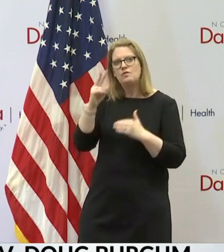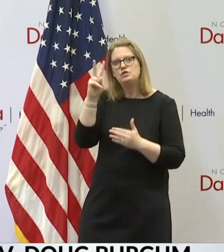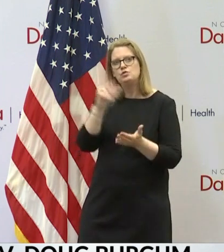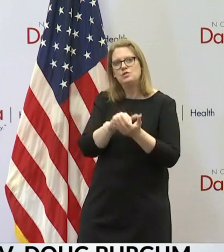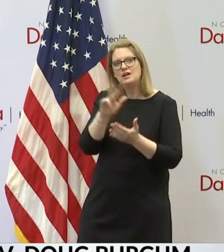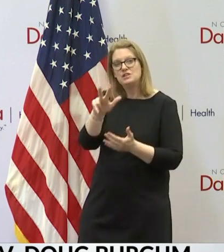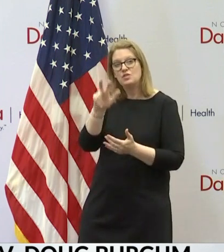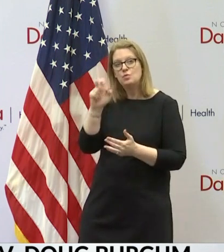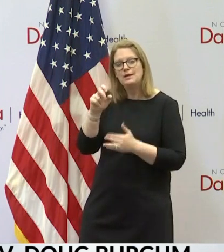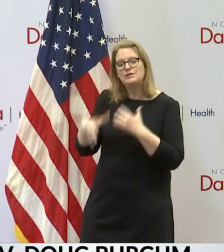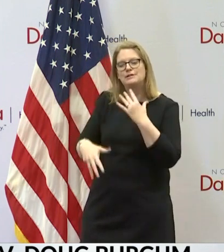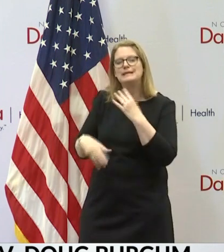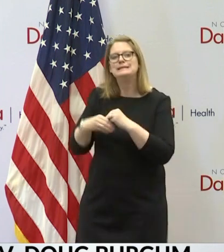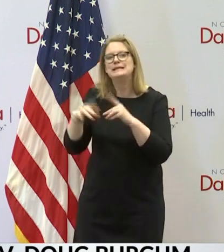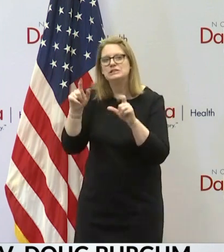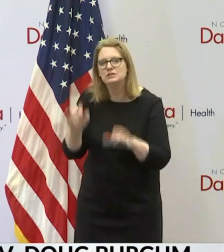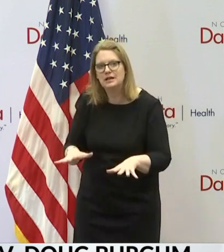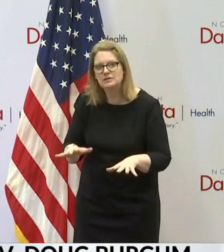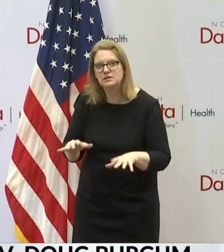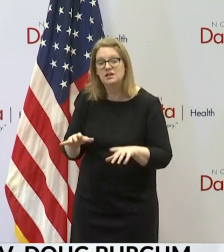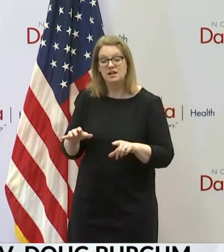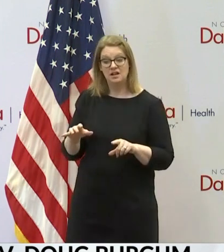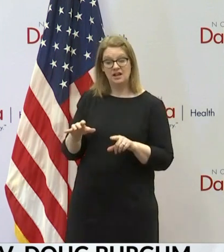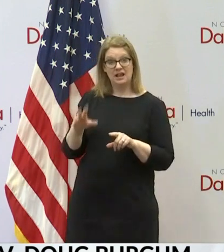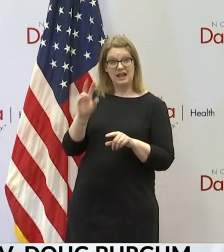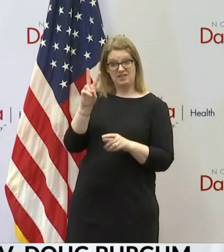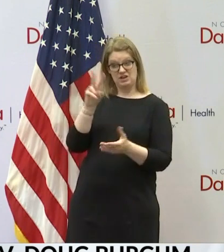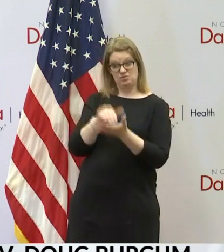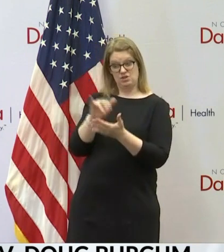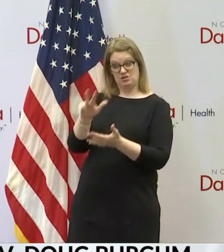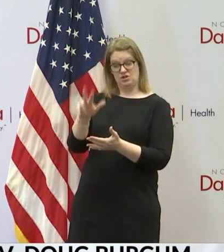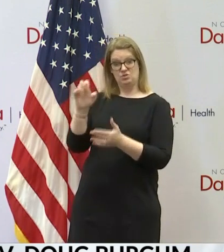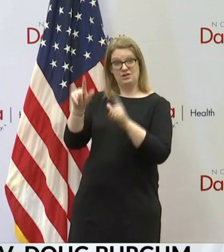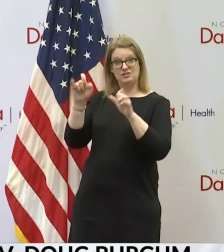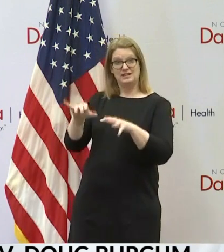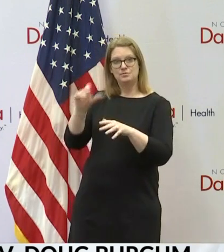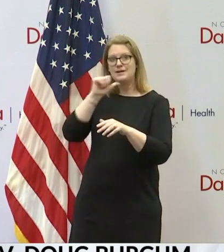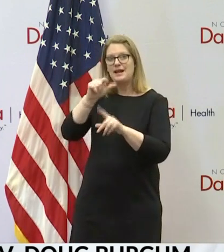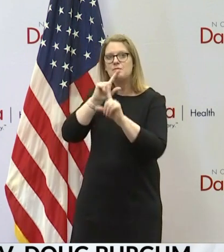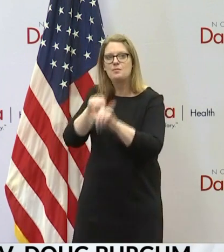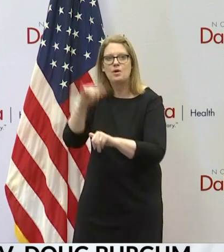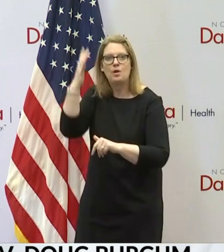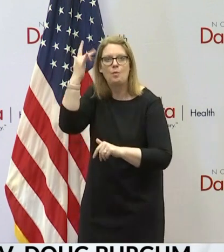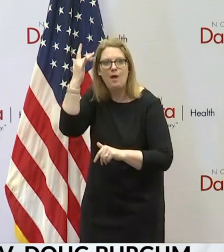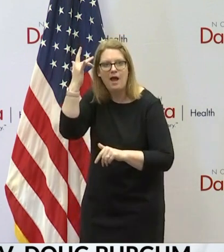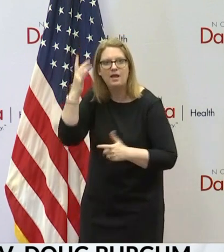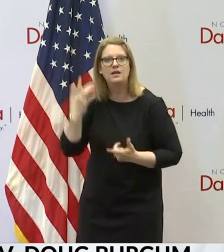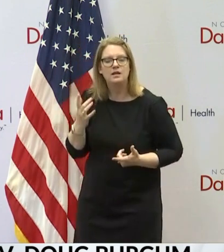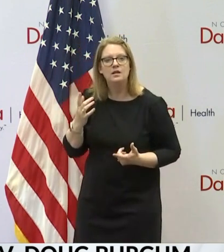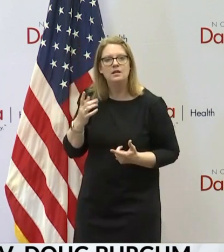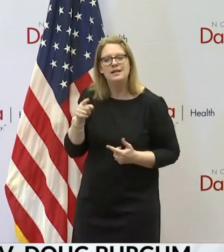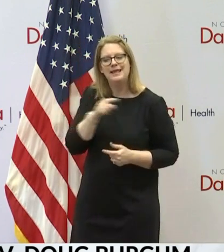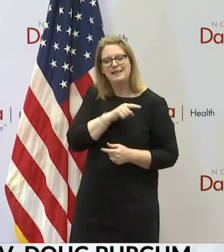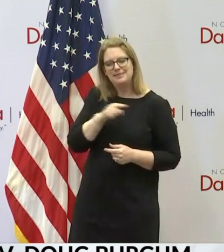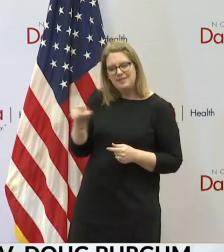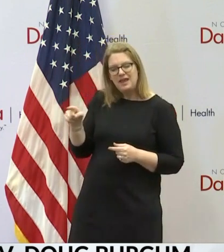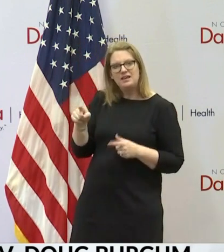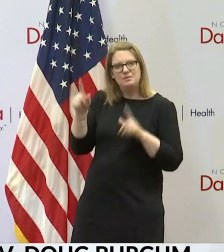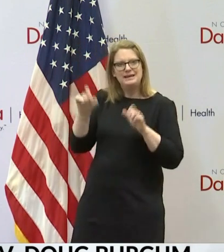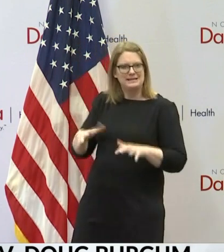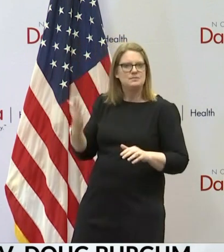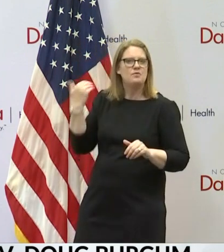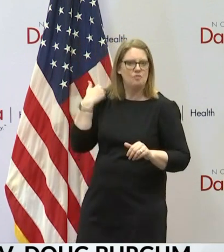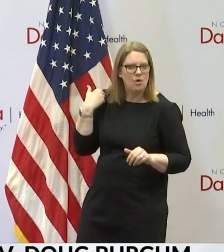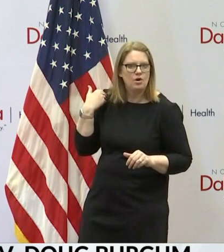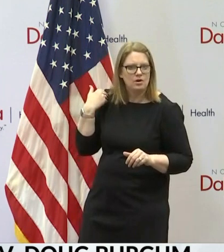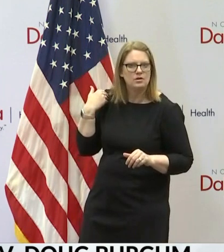2,300 additional tests which weren't reported prior to just now that were performed against individuals who'd been